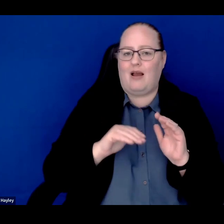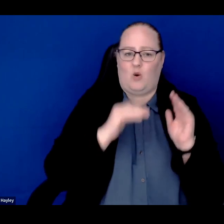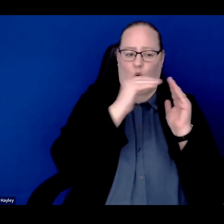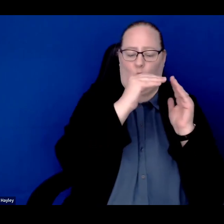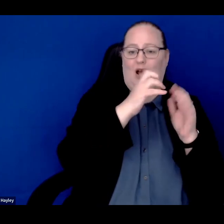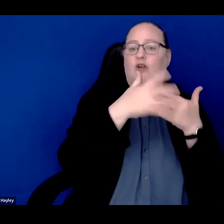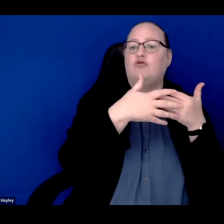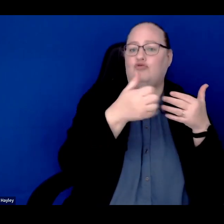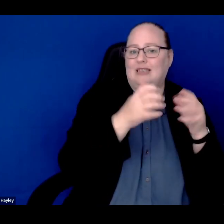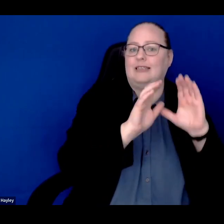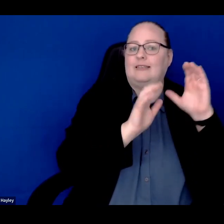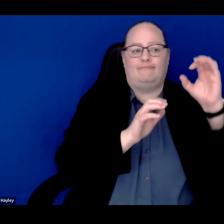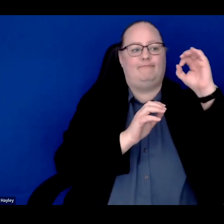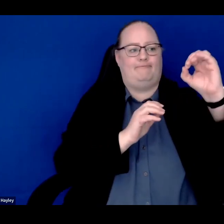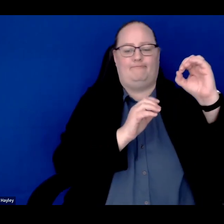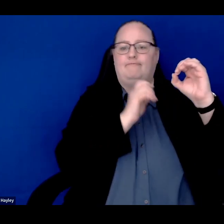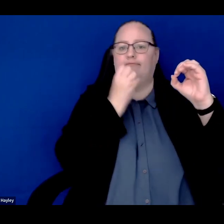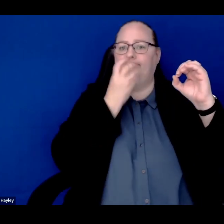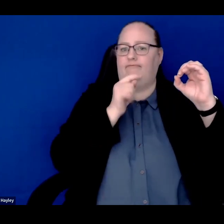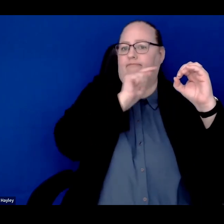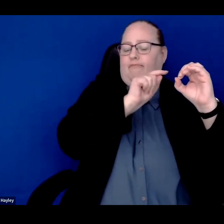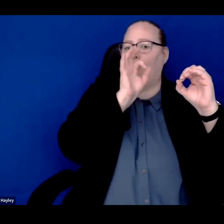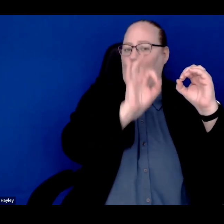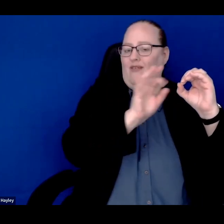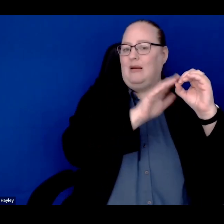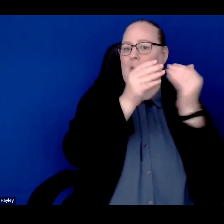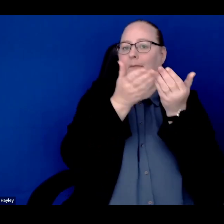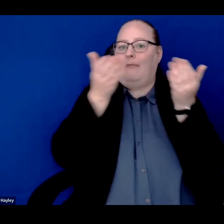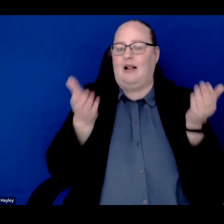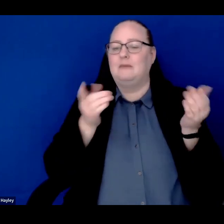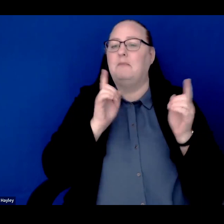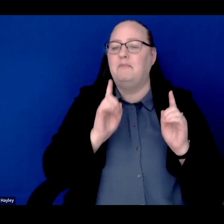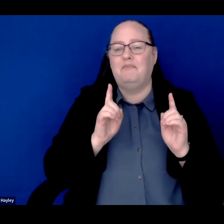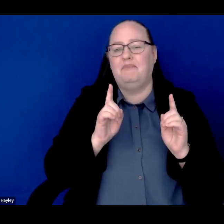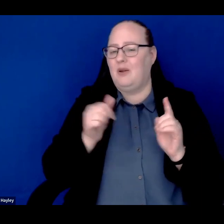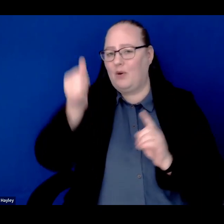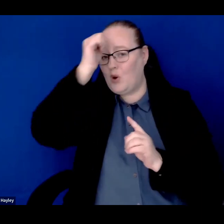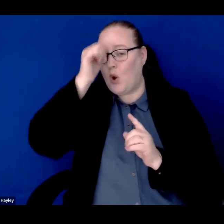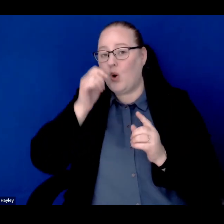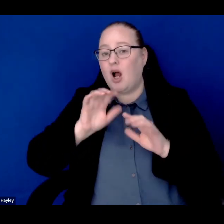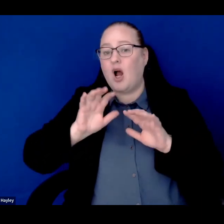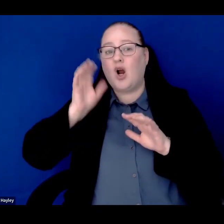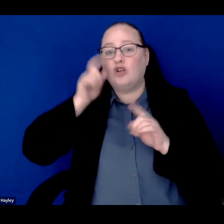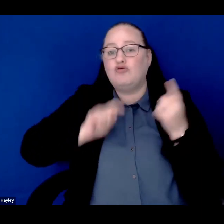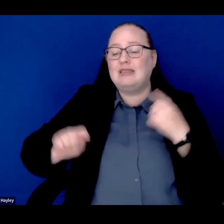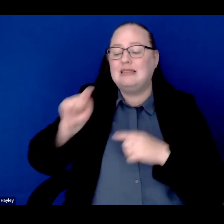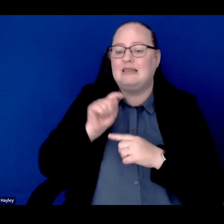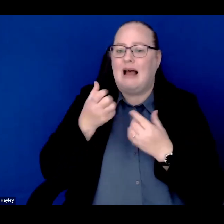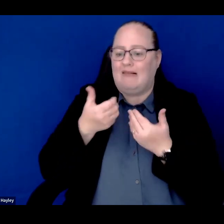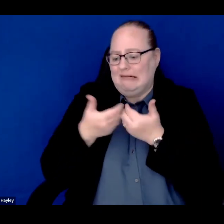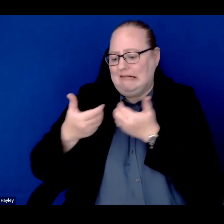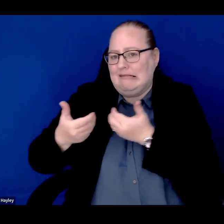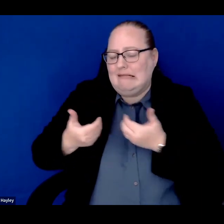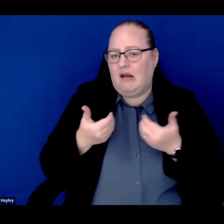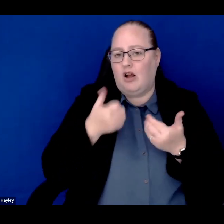as we all know, of course, these nations are not living totally separate realities. We need to remember their stories are deeply interconnected